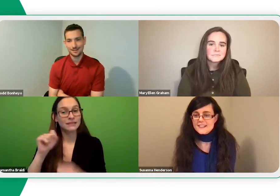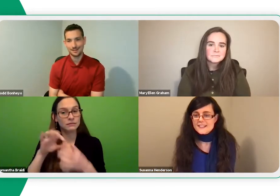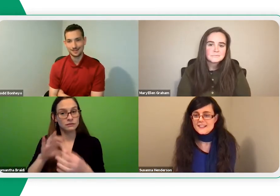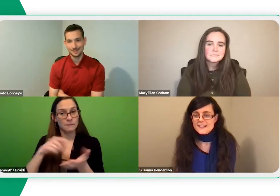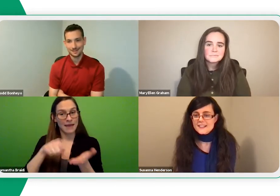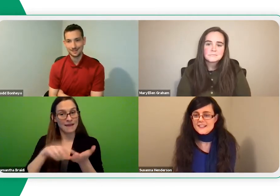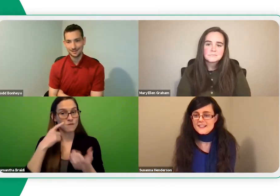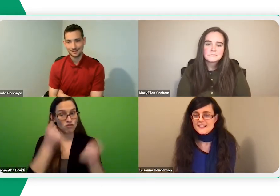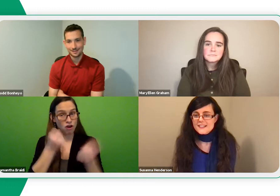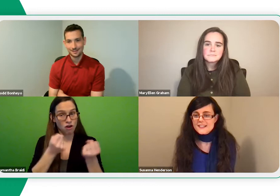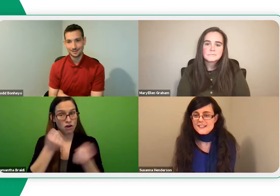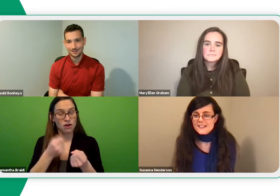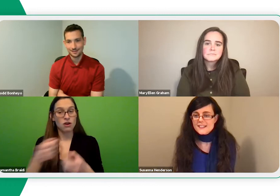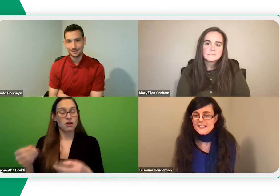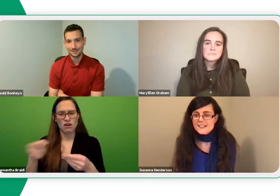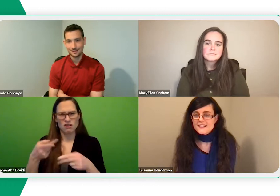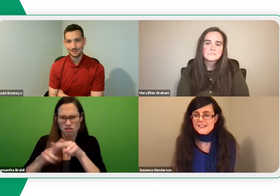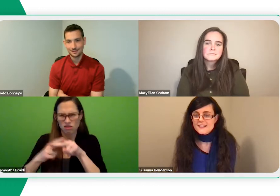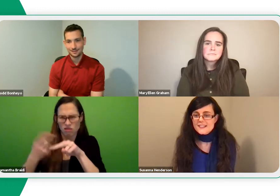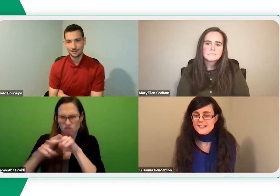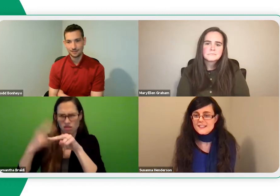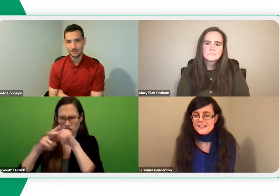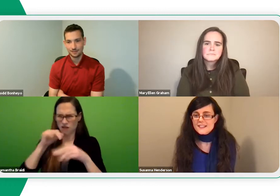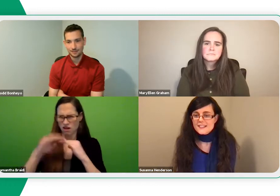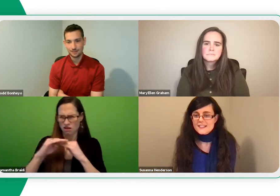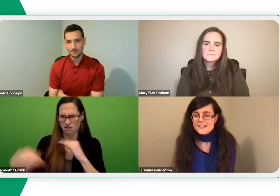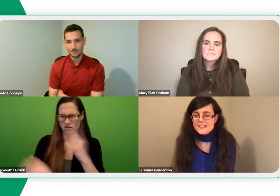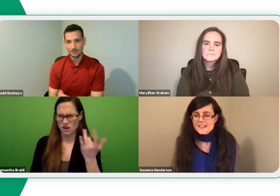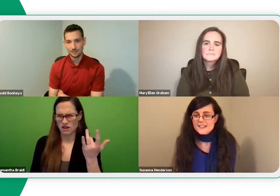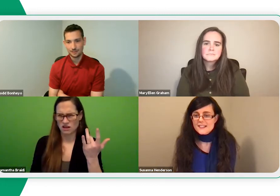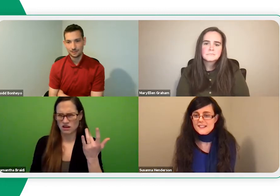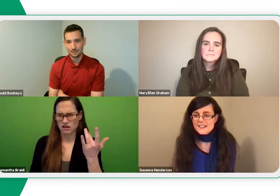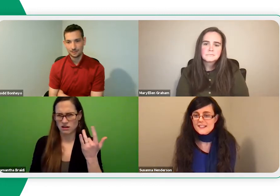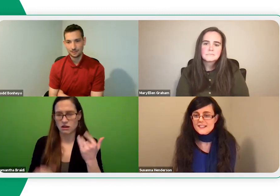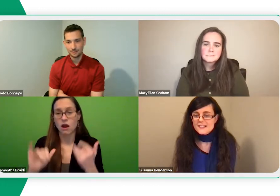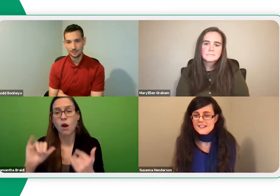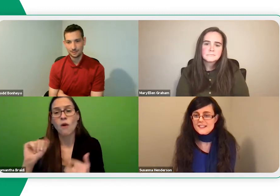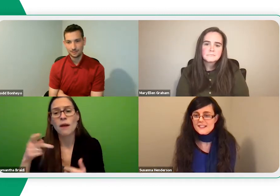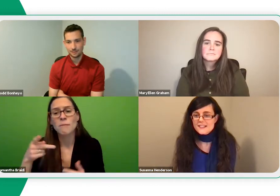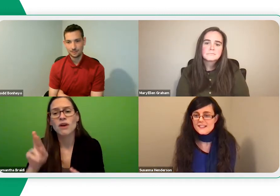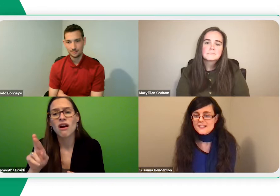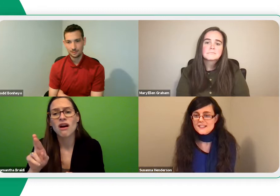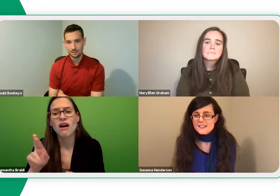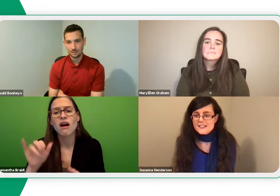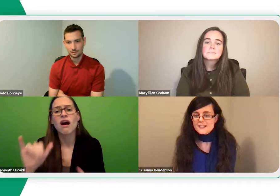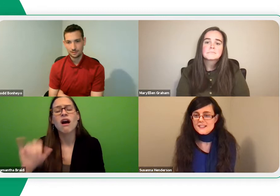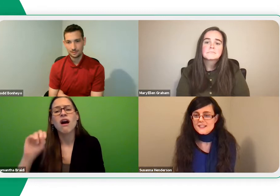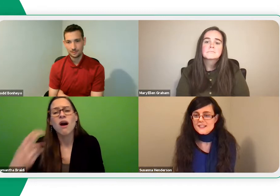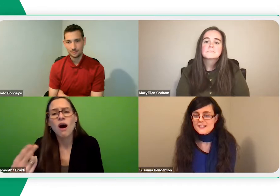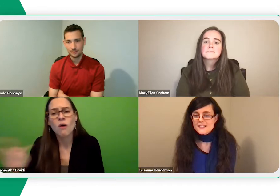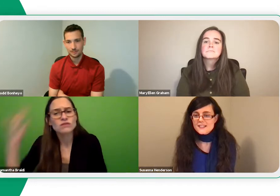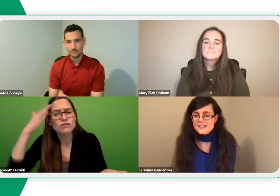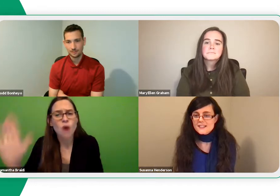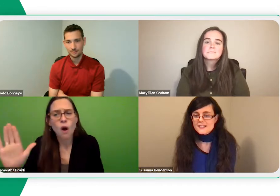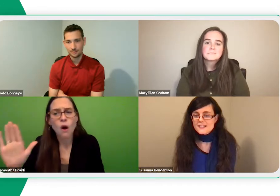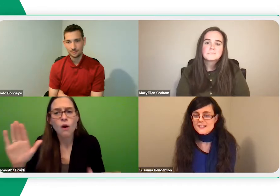didn't really understand or realize what the APR meant until they received their first bill. They didn't understand why the payment